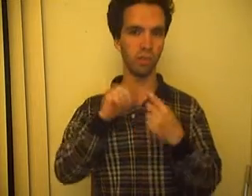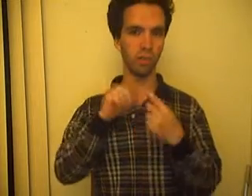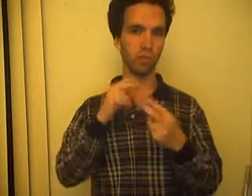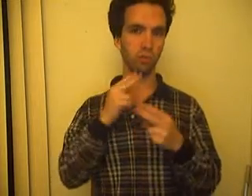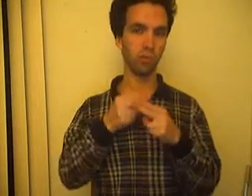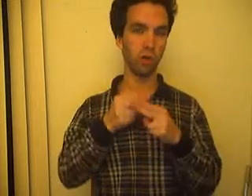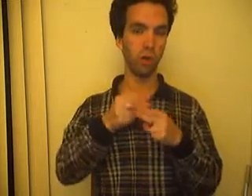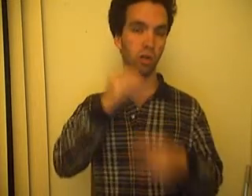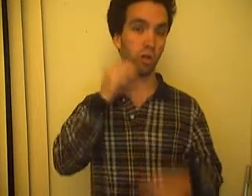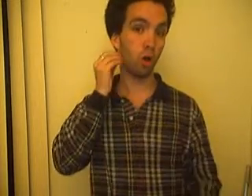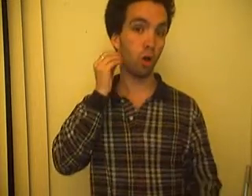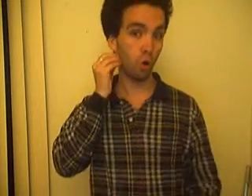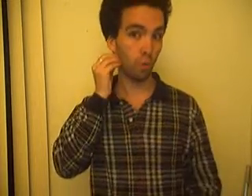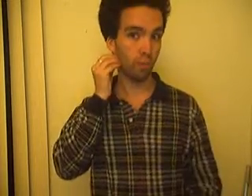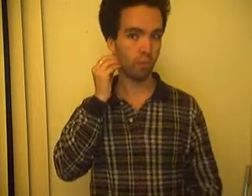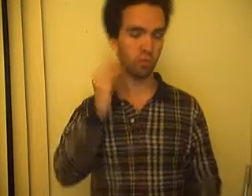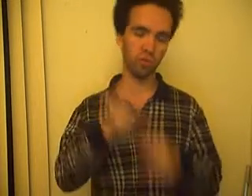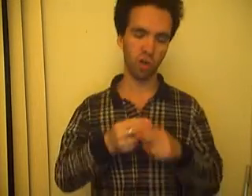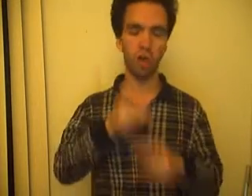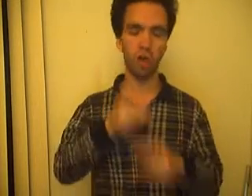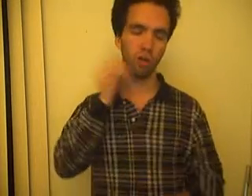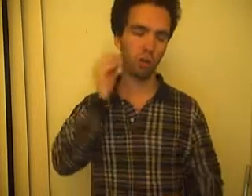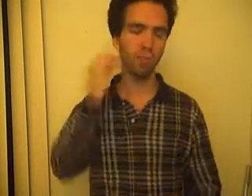to call home,